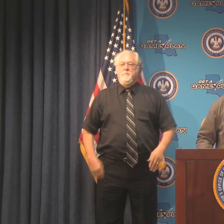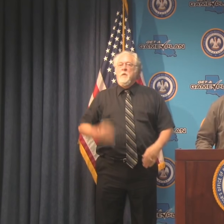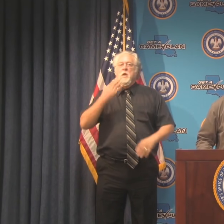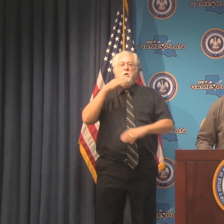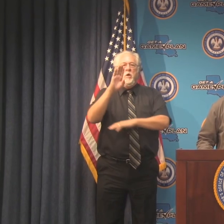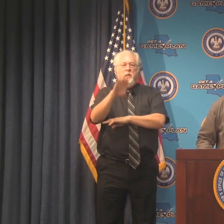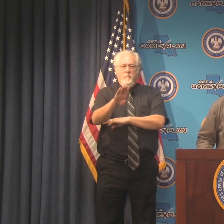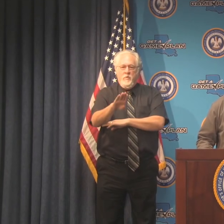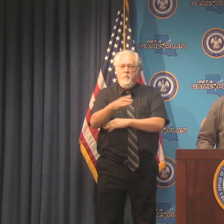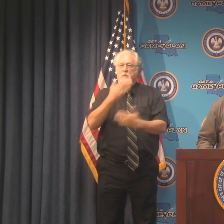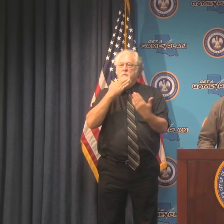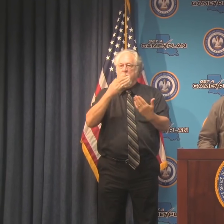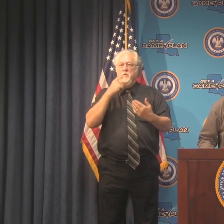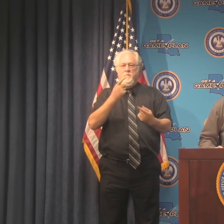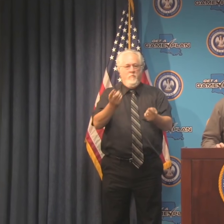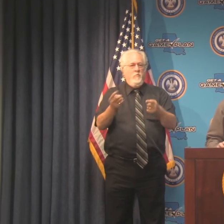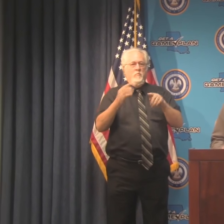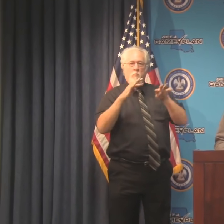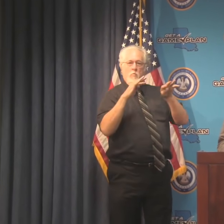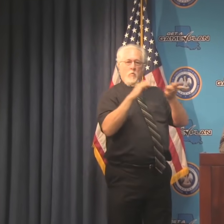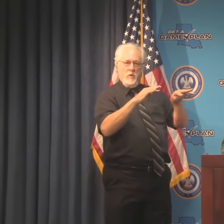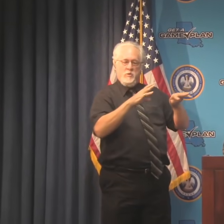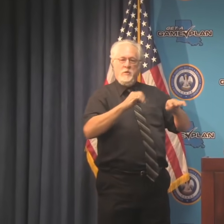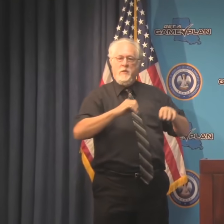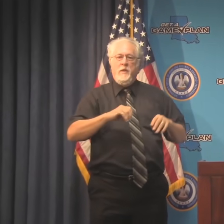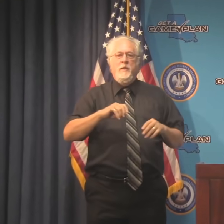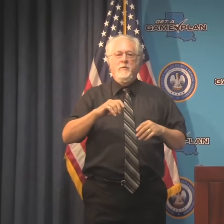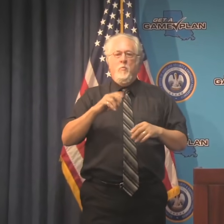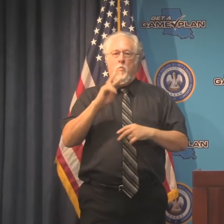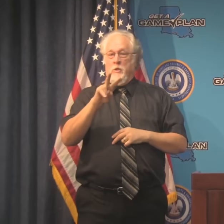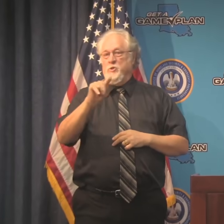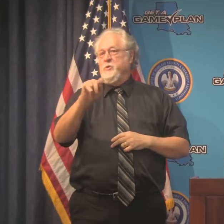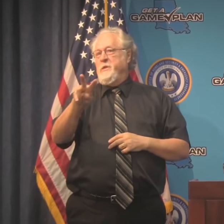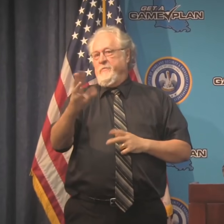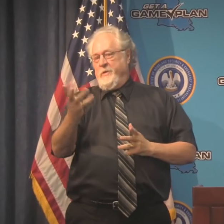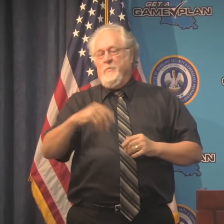Good afternoon, everybody. Thank you for being here. Thank you for tuning in wherever you are.